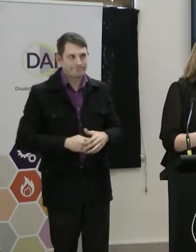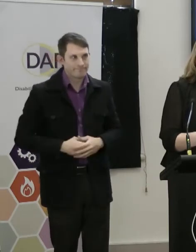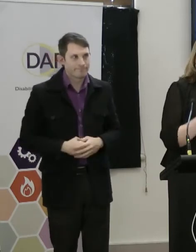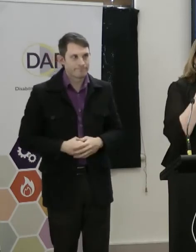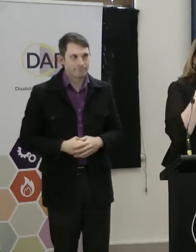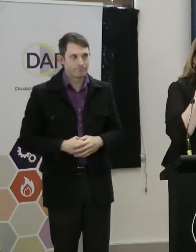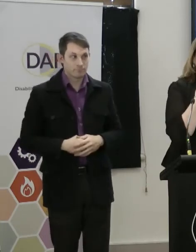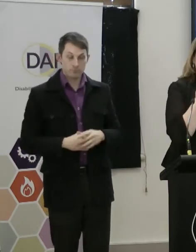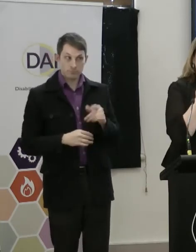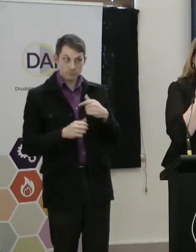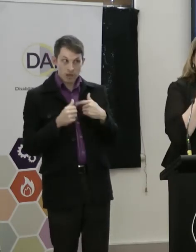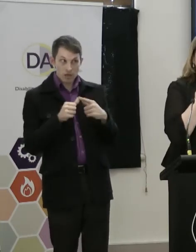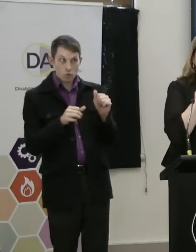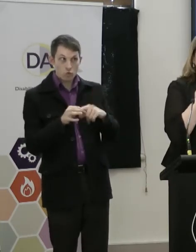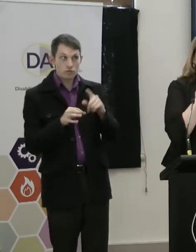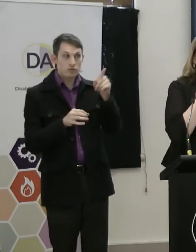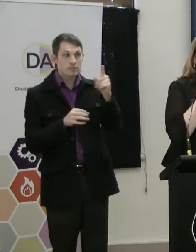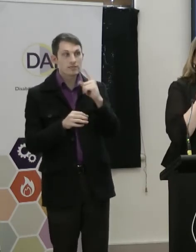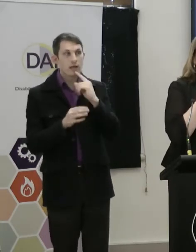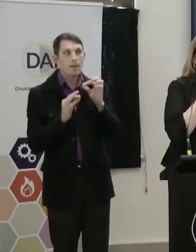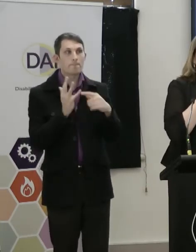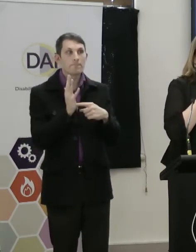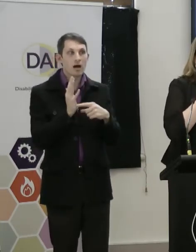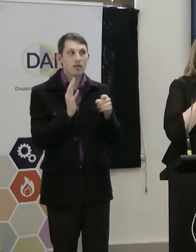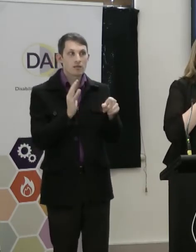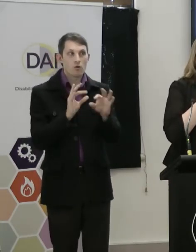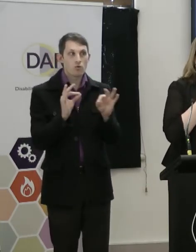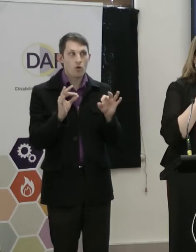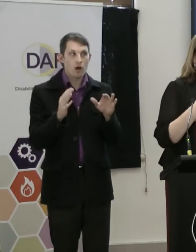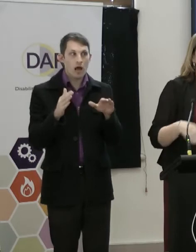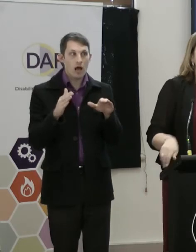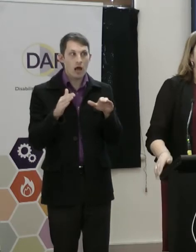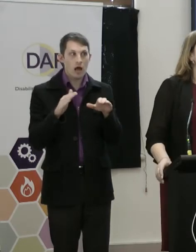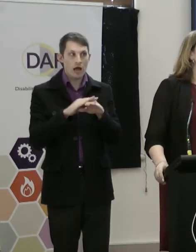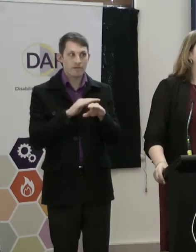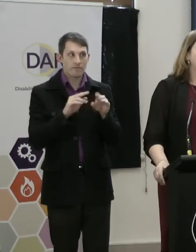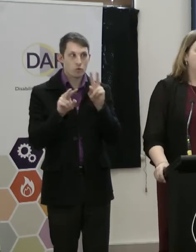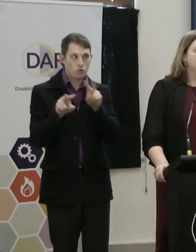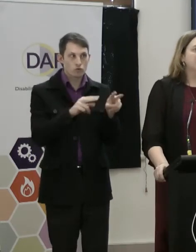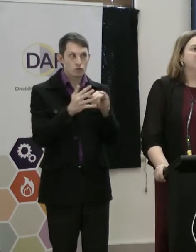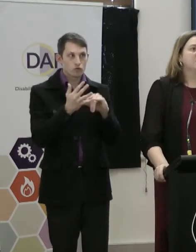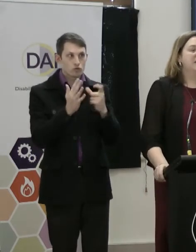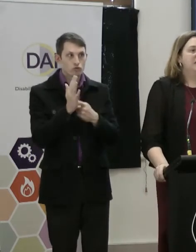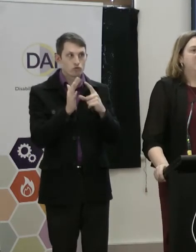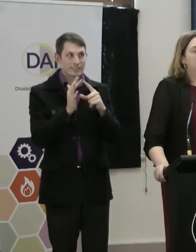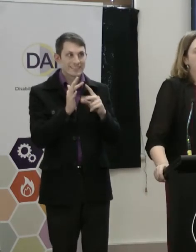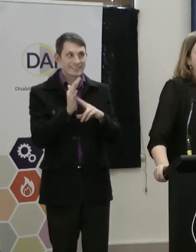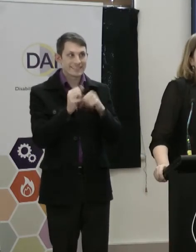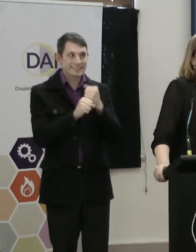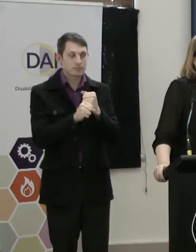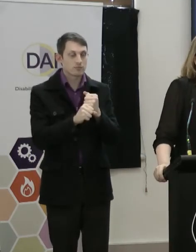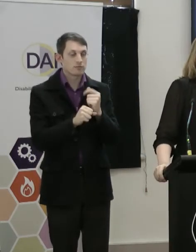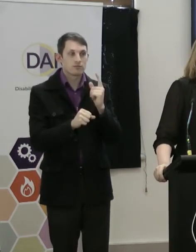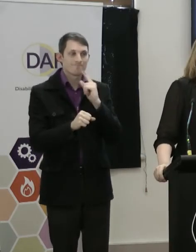All right, Does thanks. that? Yeah, but they're not covered for screening, or they don't have to. No, be so screening